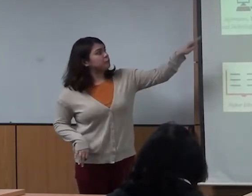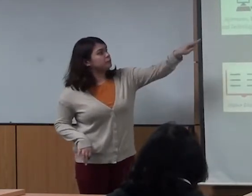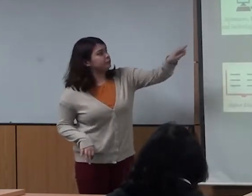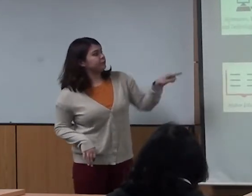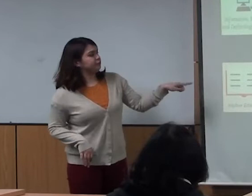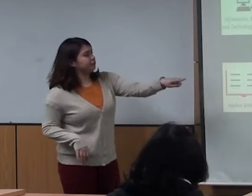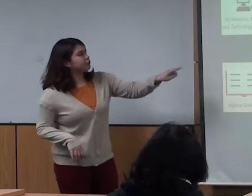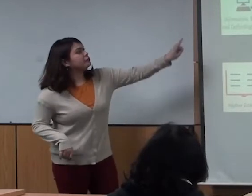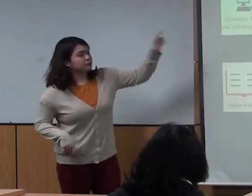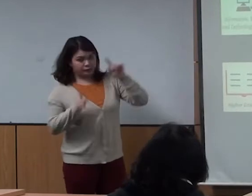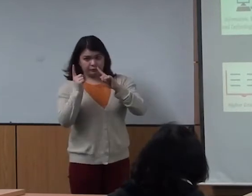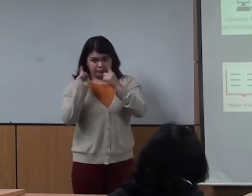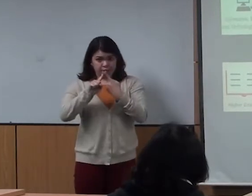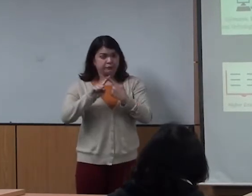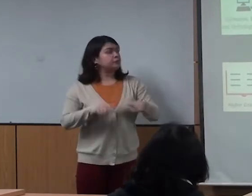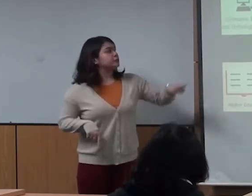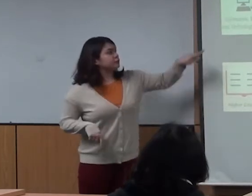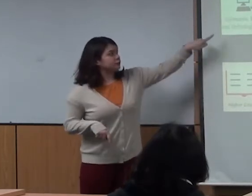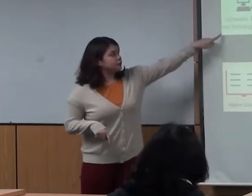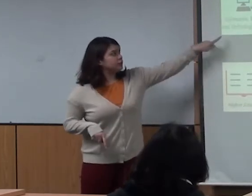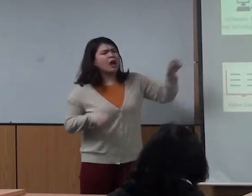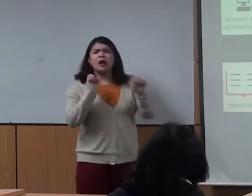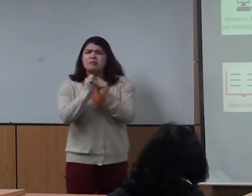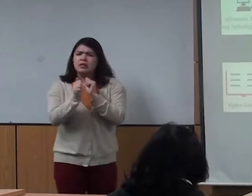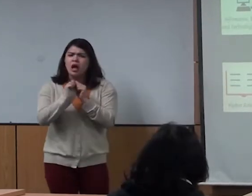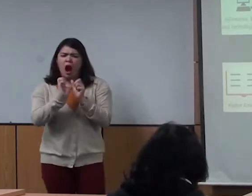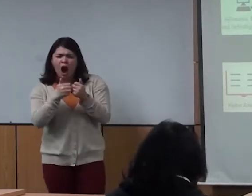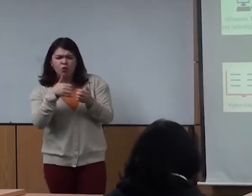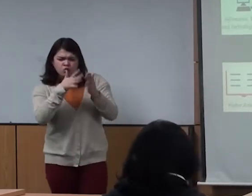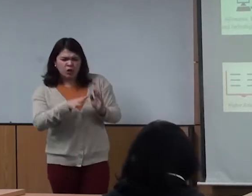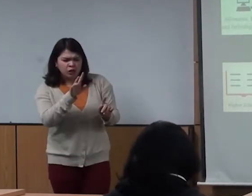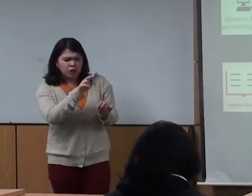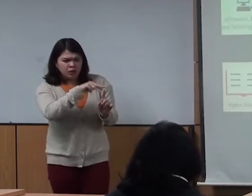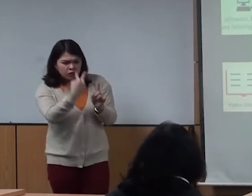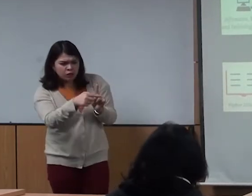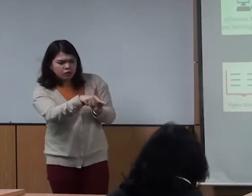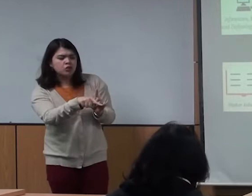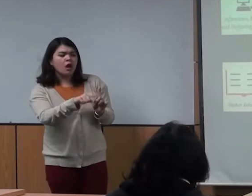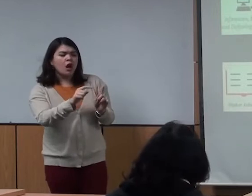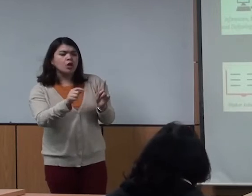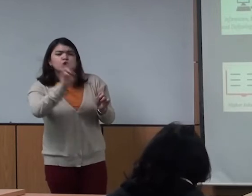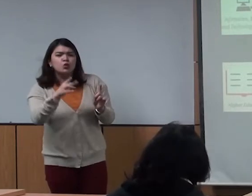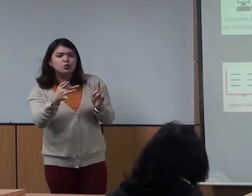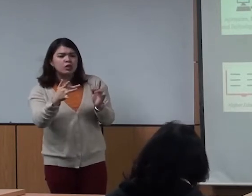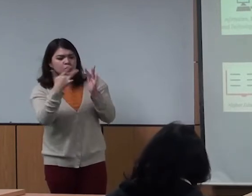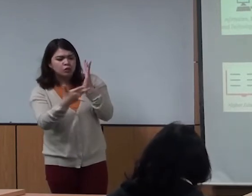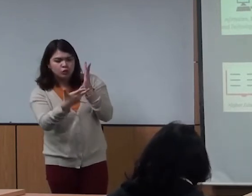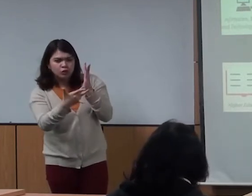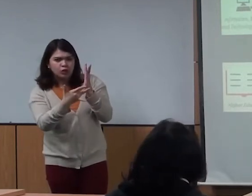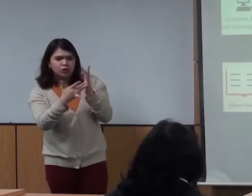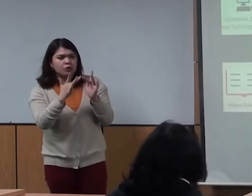and technology skills. So how well is the student able to utilize the technology